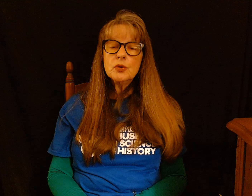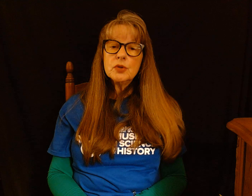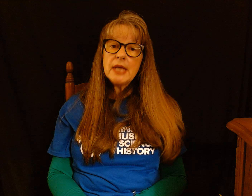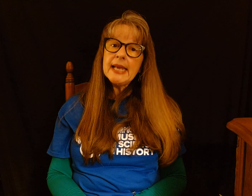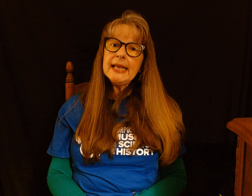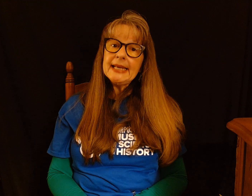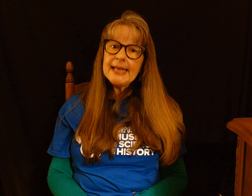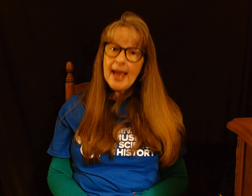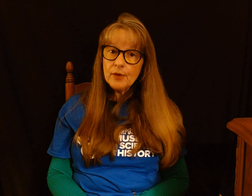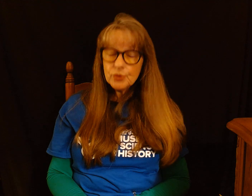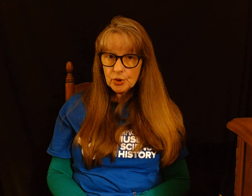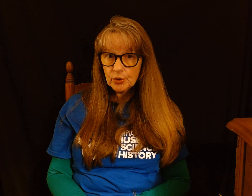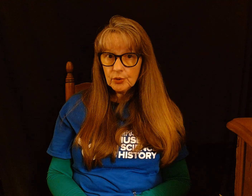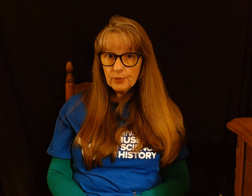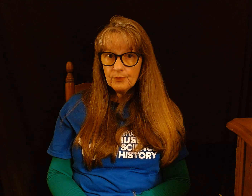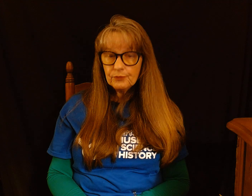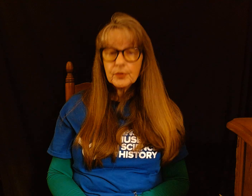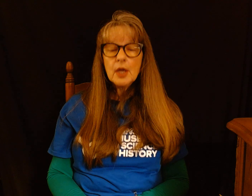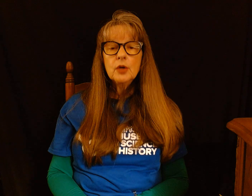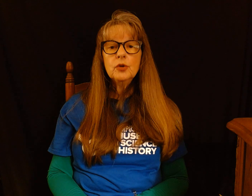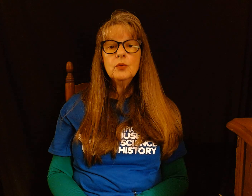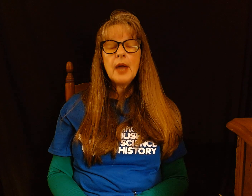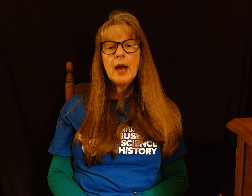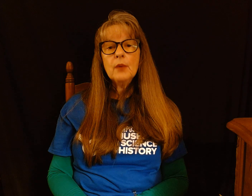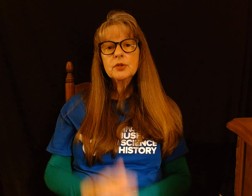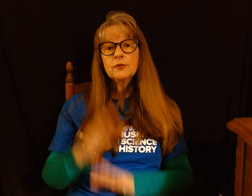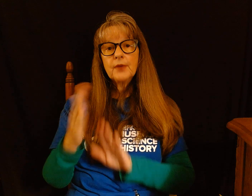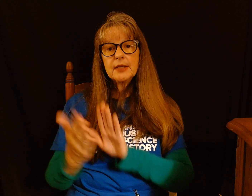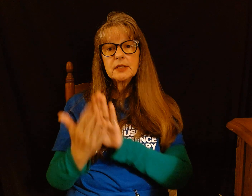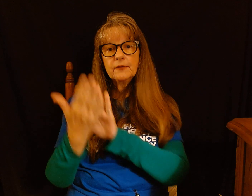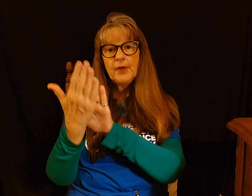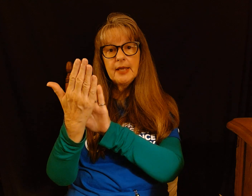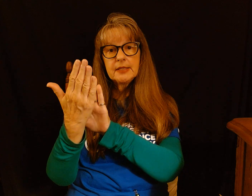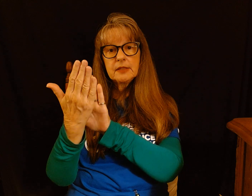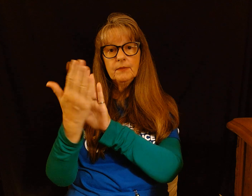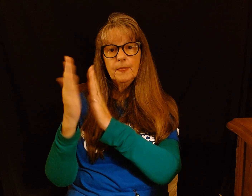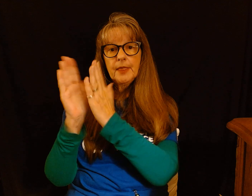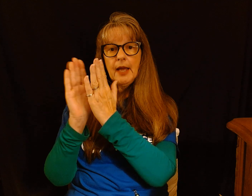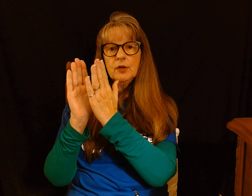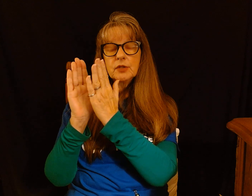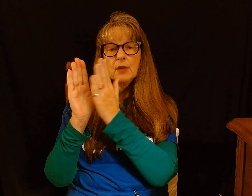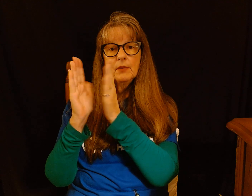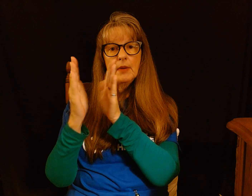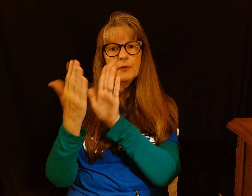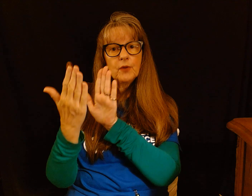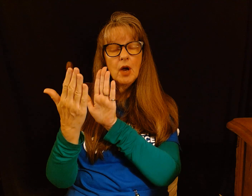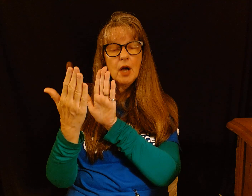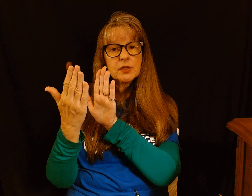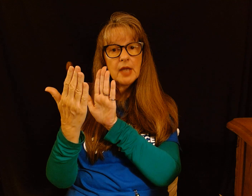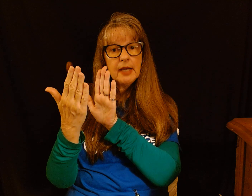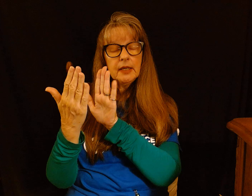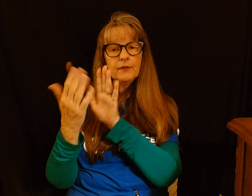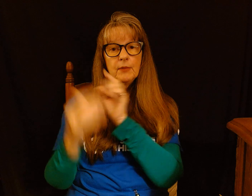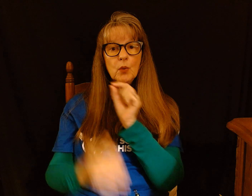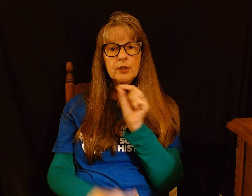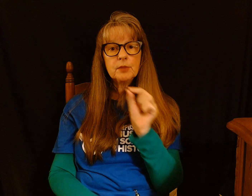say encounter, I would do face-to-face. I use that, remember, for on-site. If I'm going to be